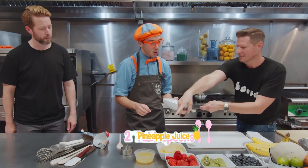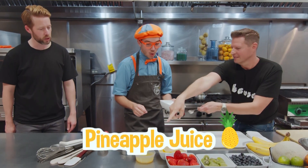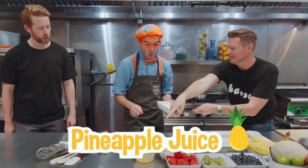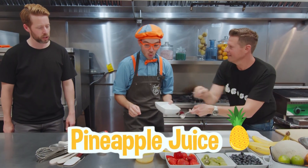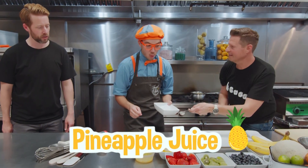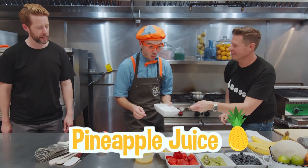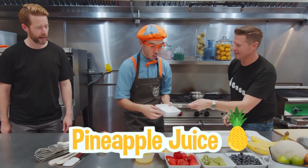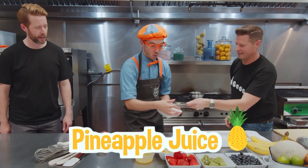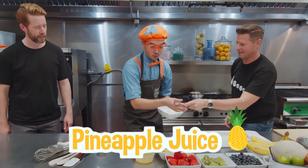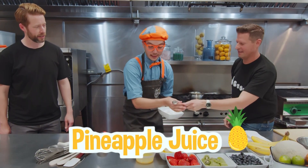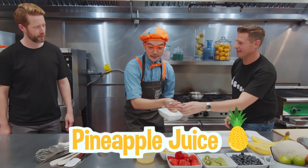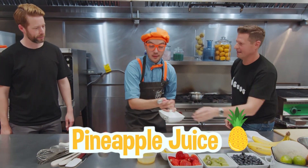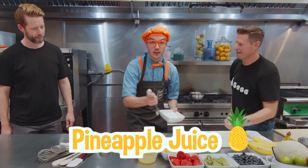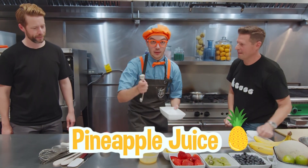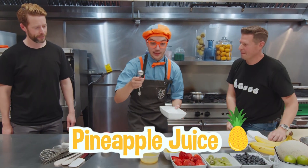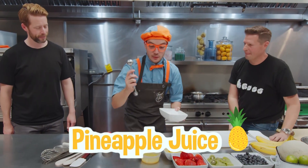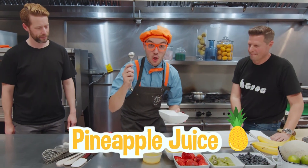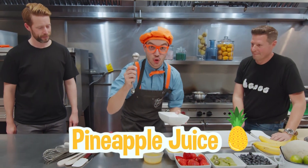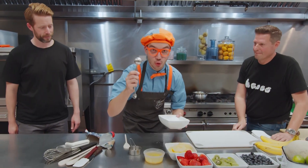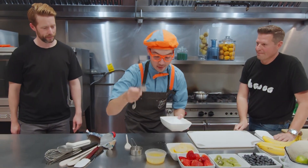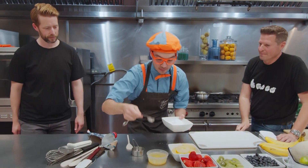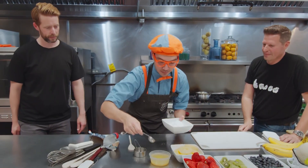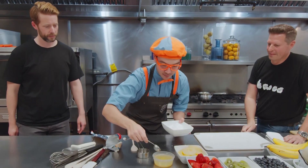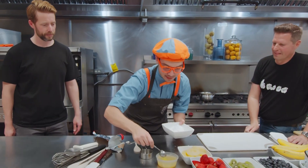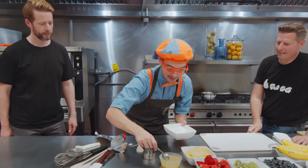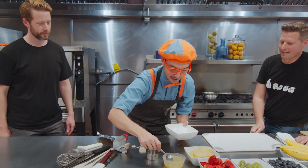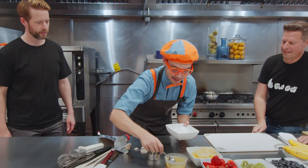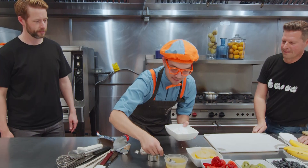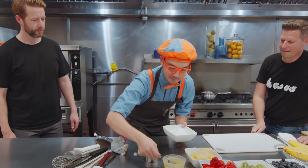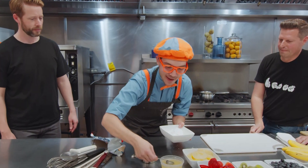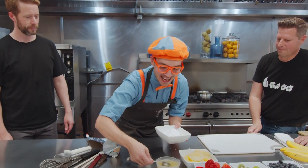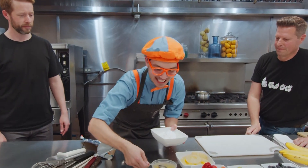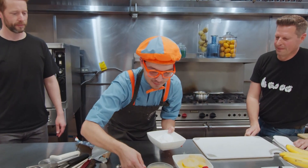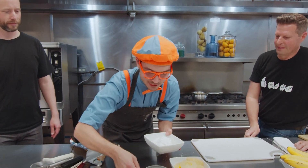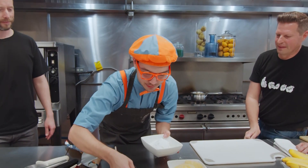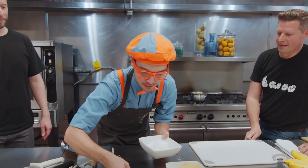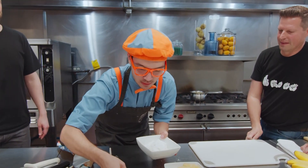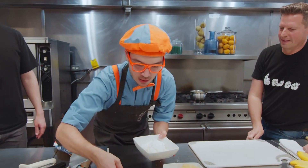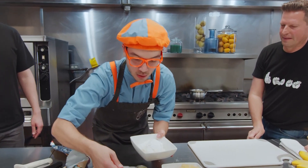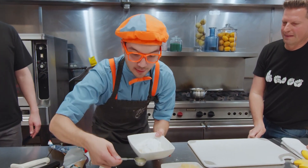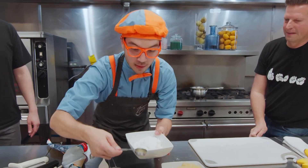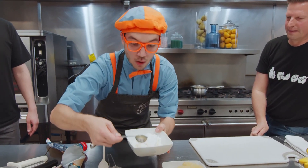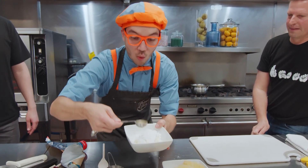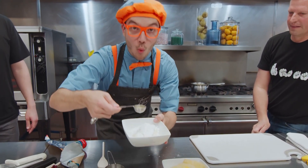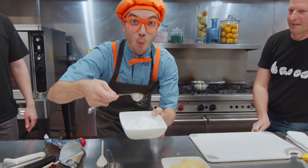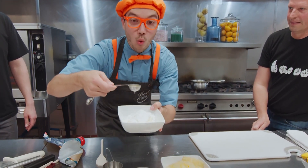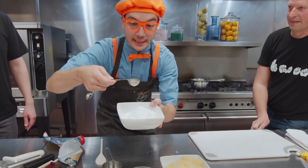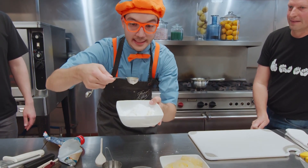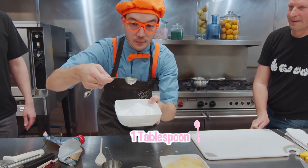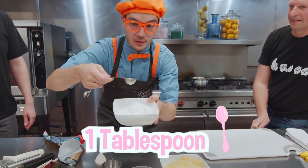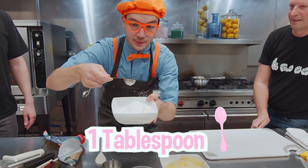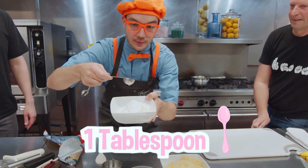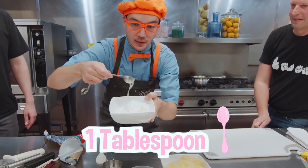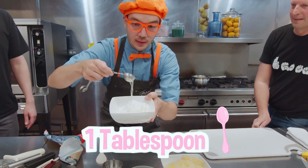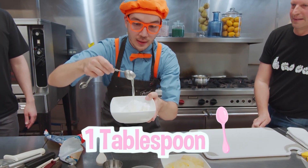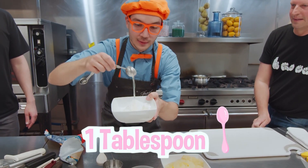pineapple juice, which is right there. Okay, here we go. Two tablespoons of pineapple juice. Okay. One